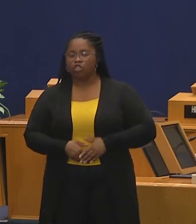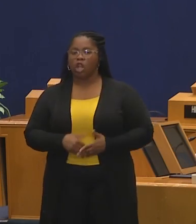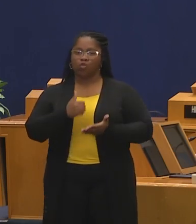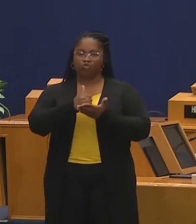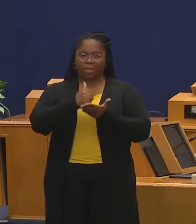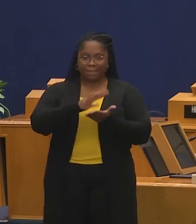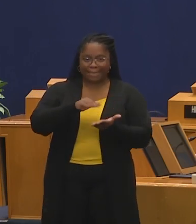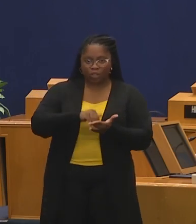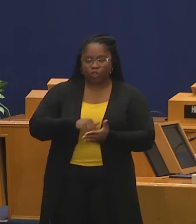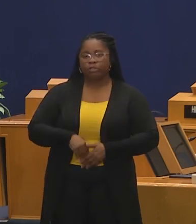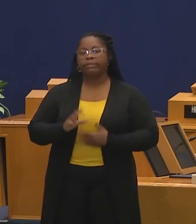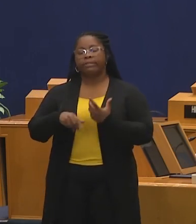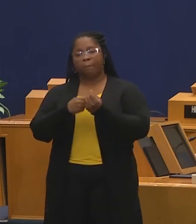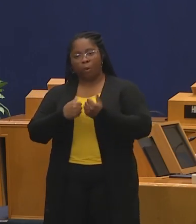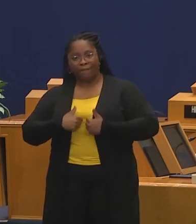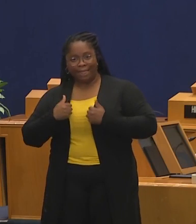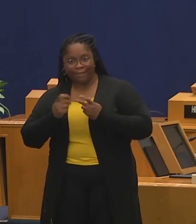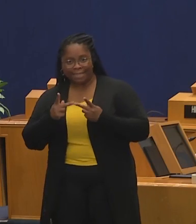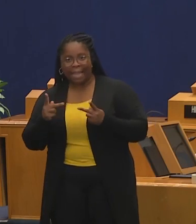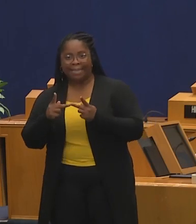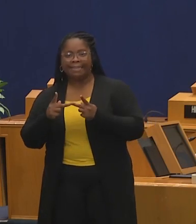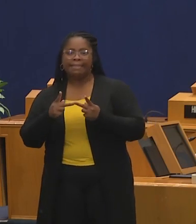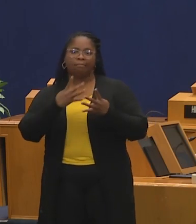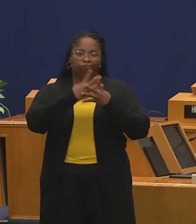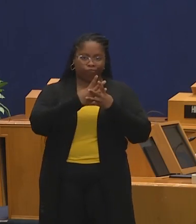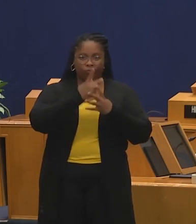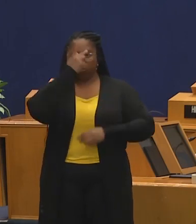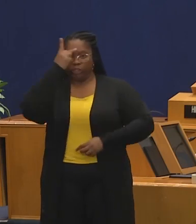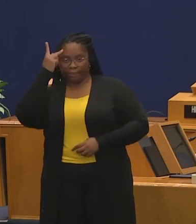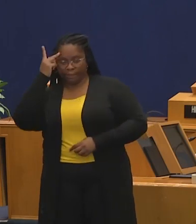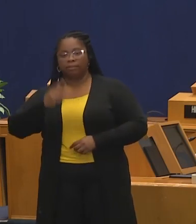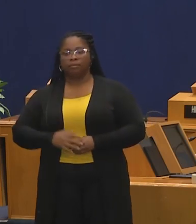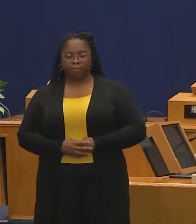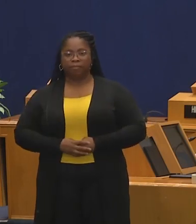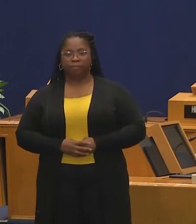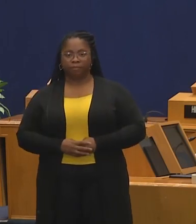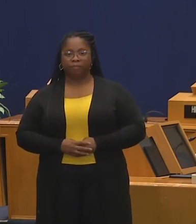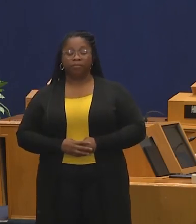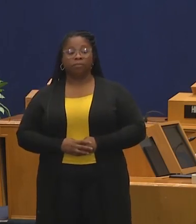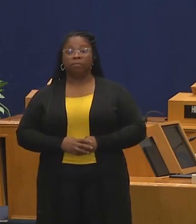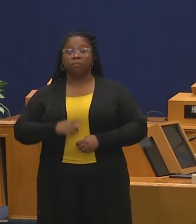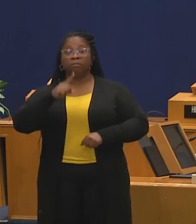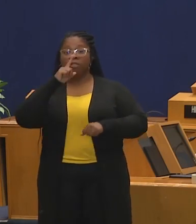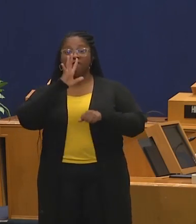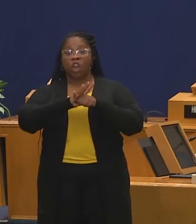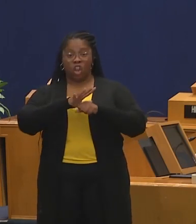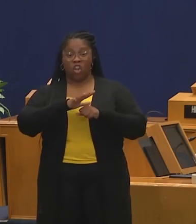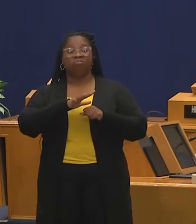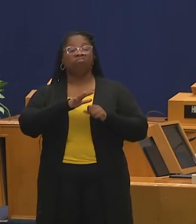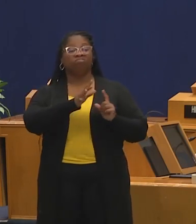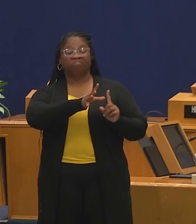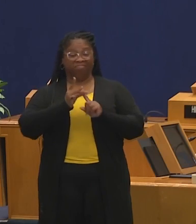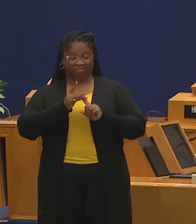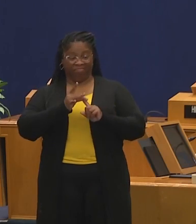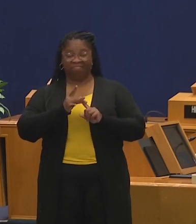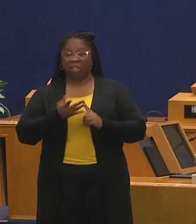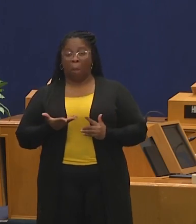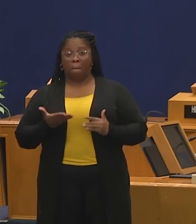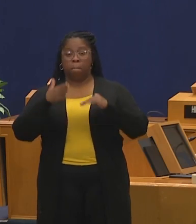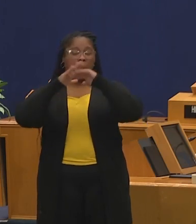centers, supportive living sites, and correctional facilities. The total confirmed cases in institutional settings has jumped